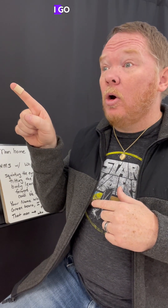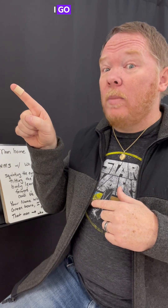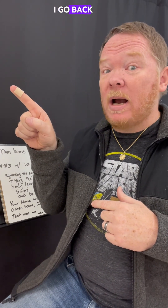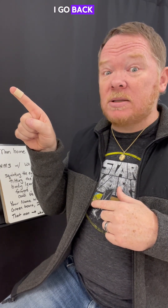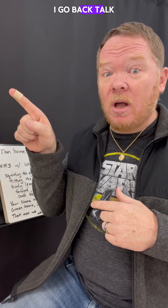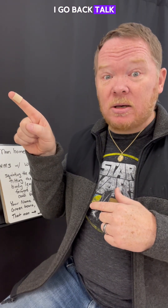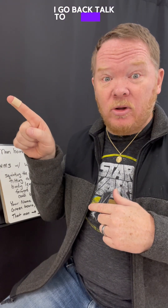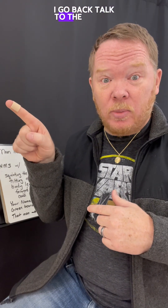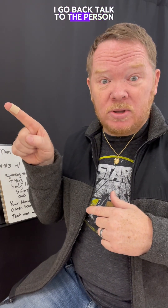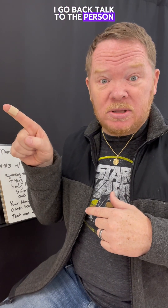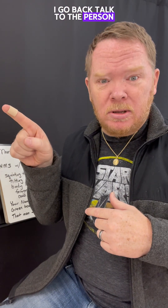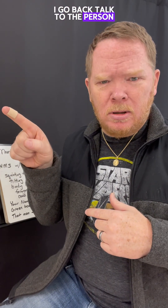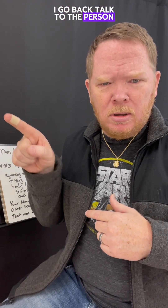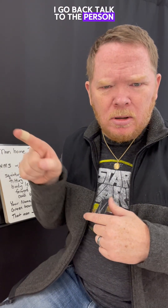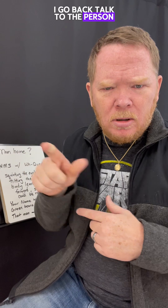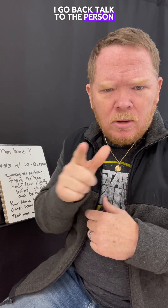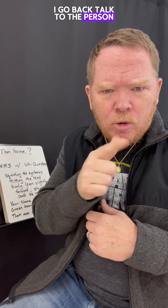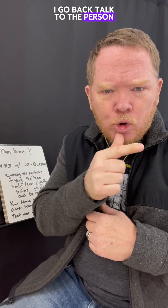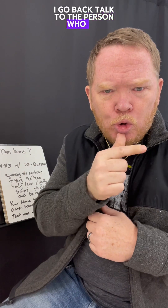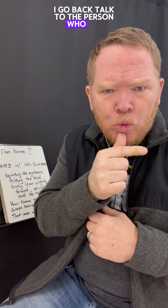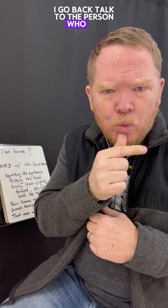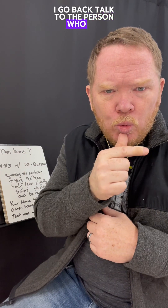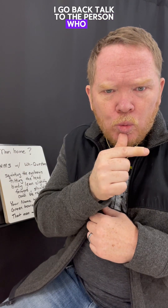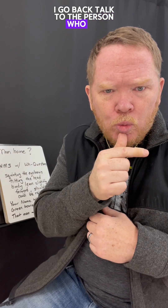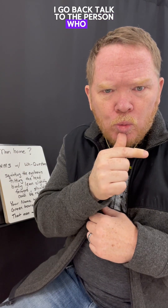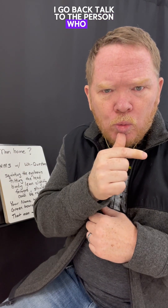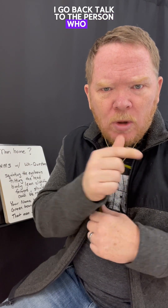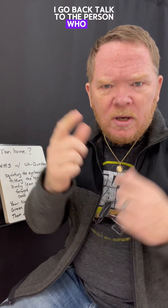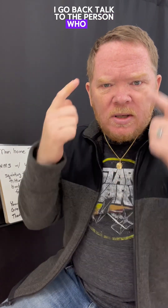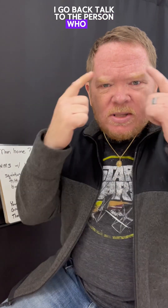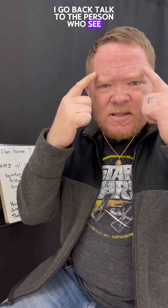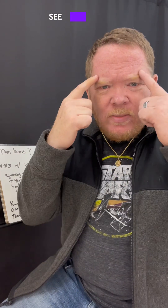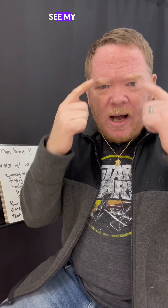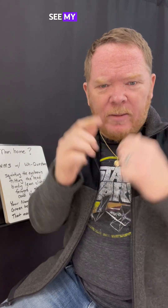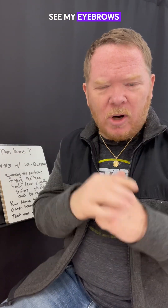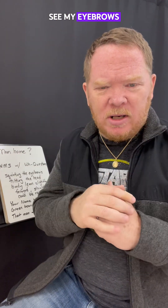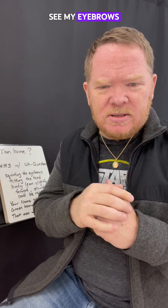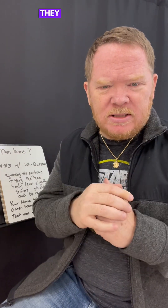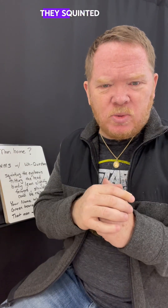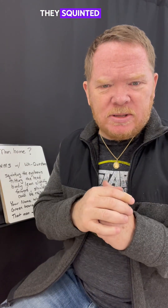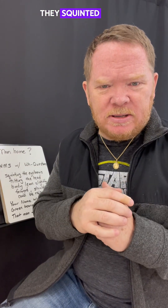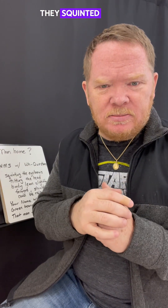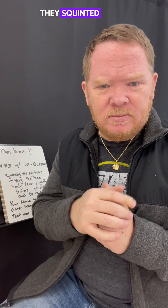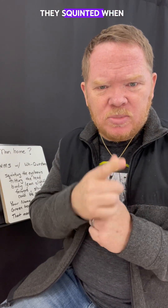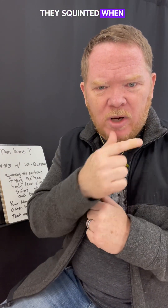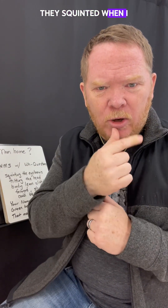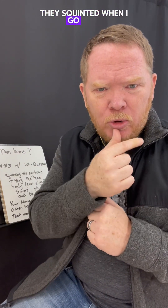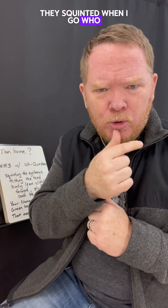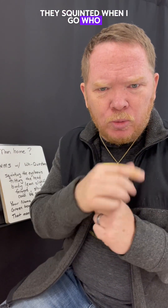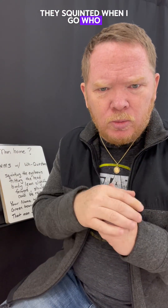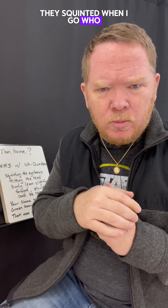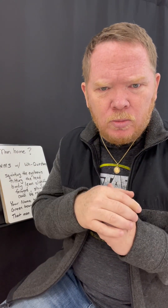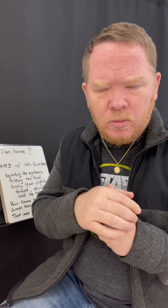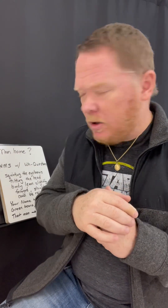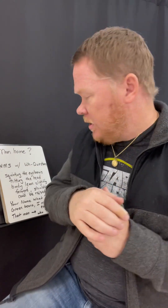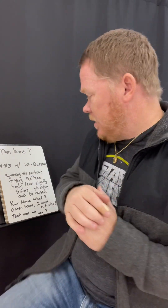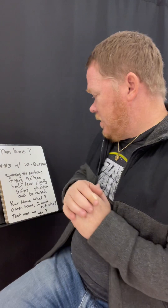back to talk to the person, who? So you see my eyebrows, they squinted when I go, who?